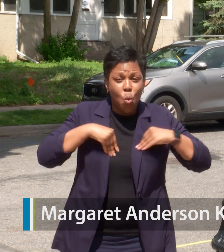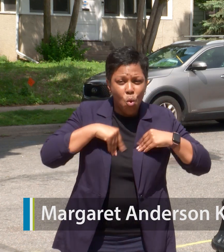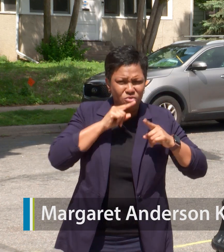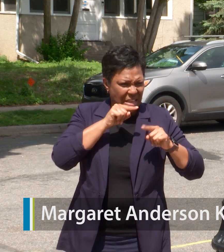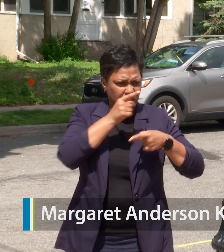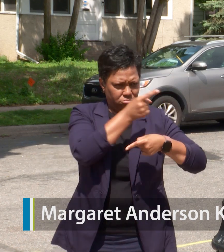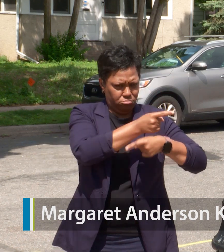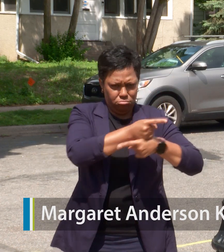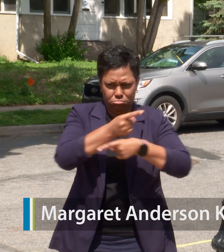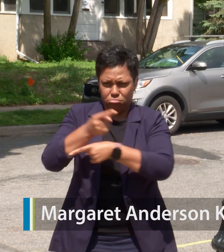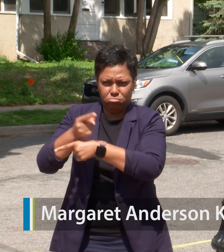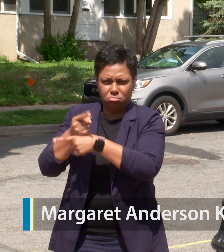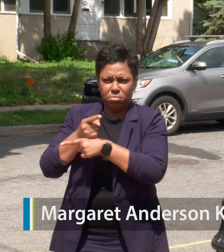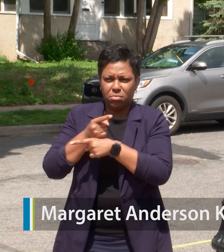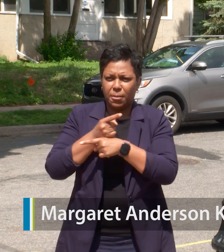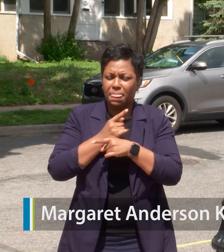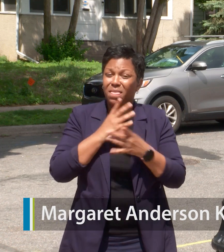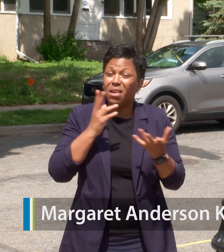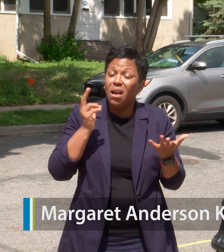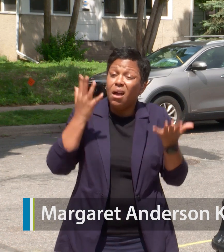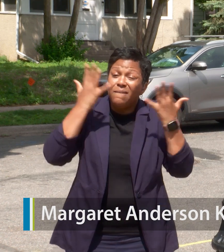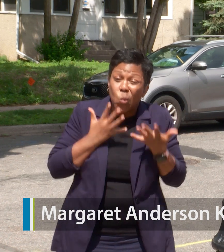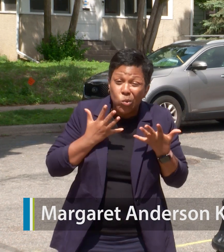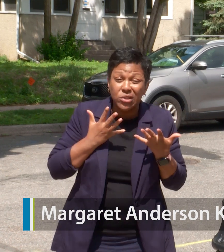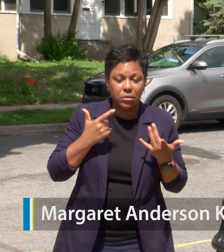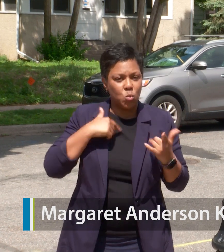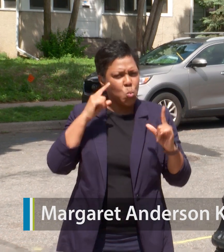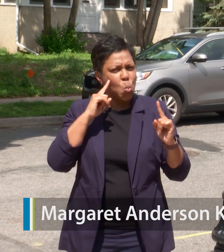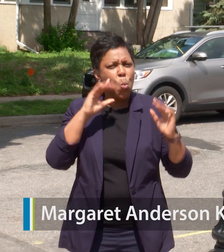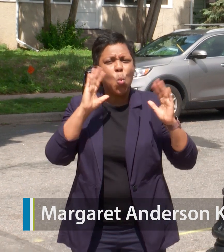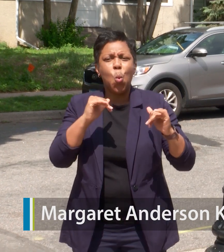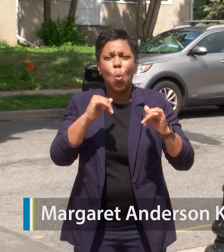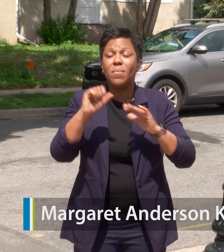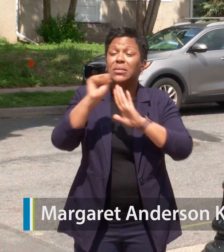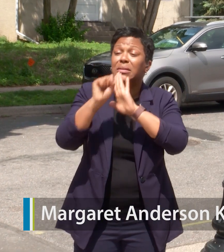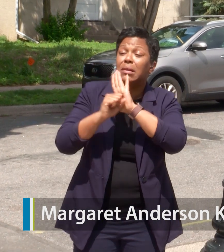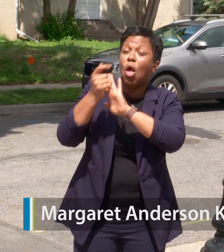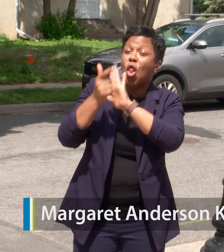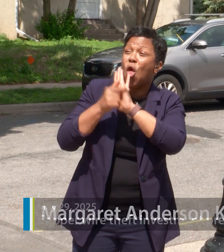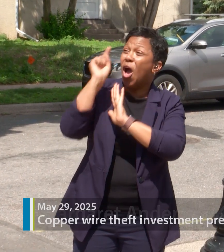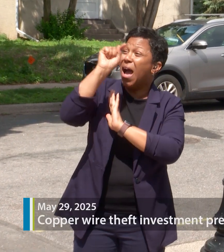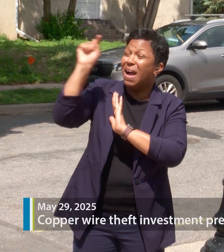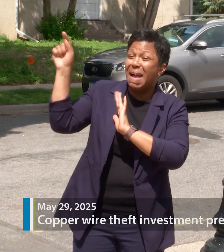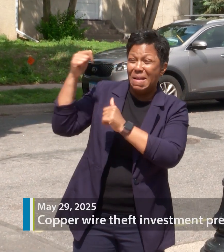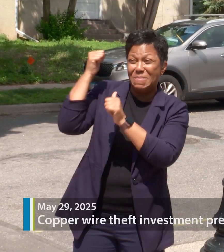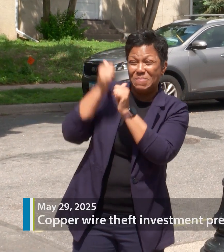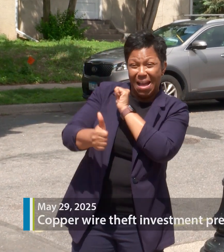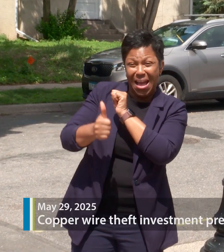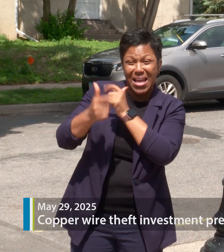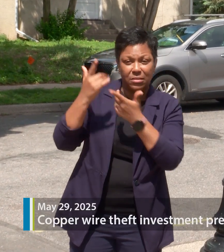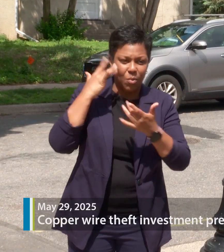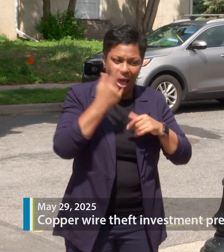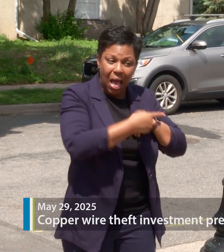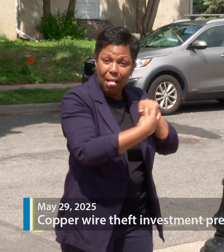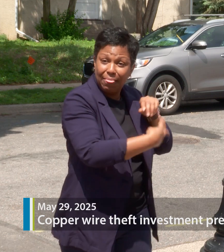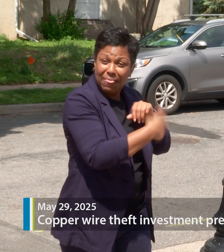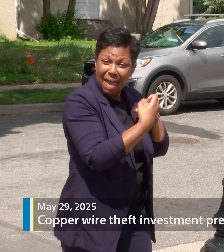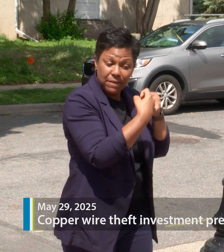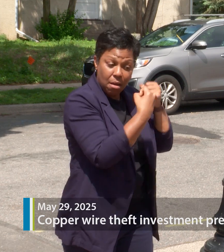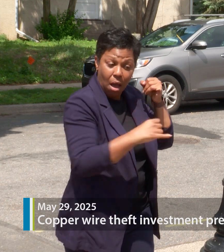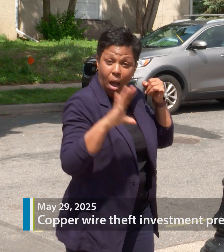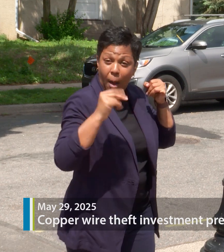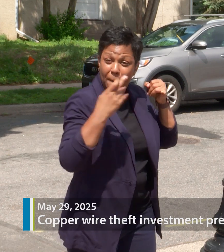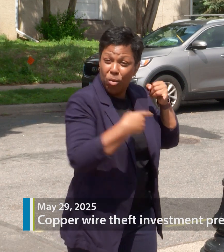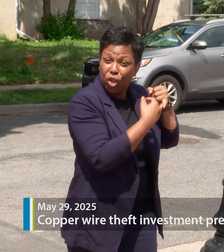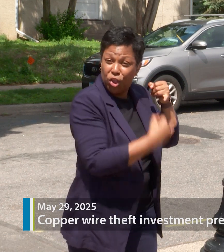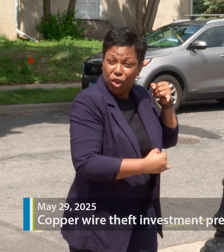had hoped that maybe with state law changes and other things, copper wire theft would go down. That has not been the case at